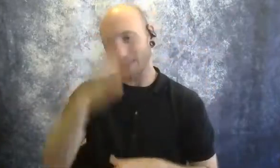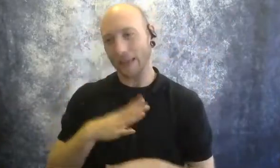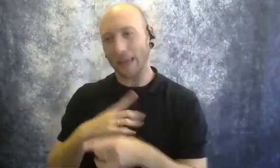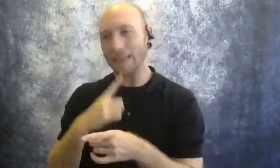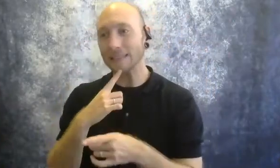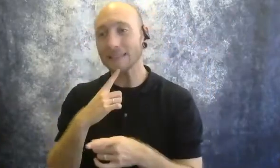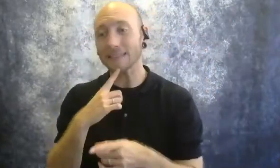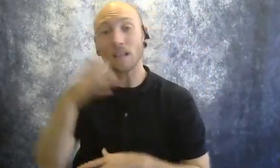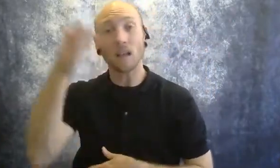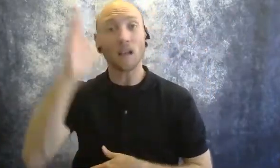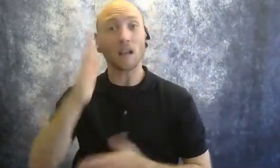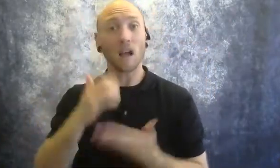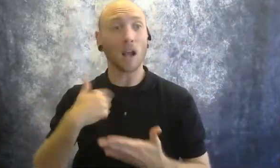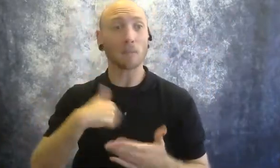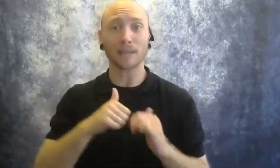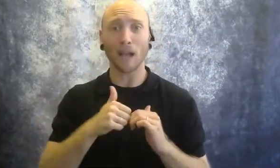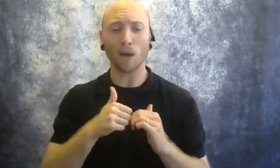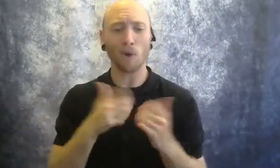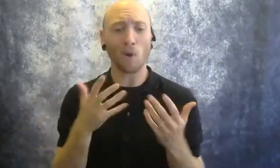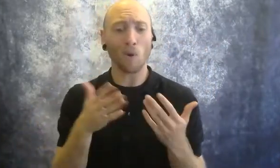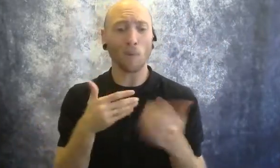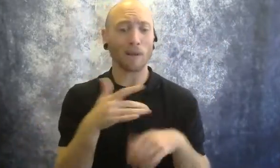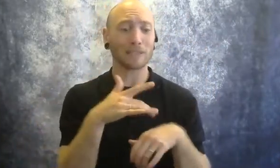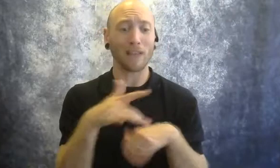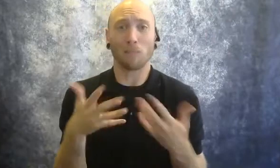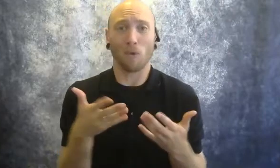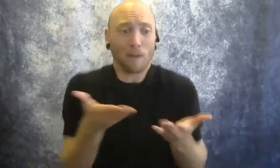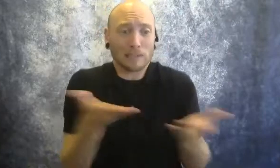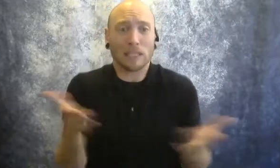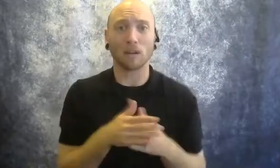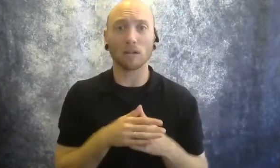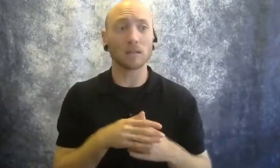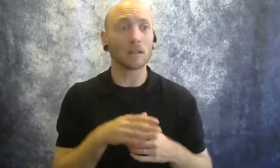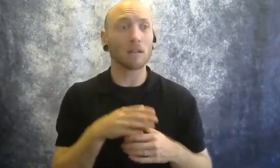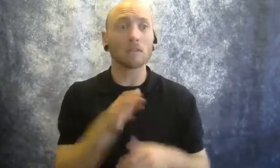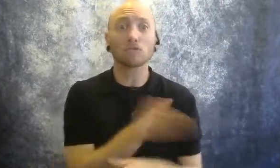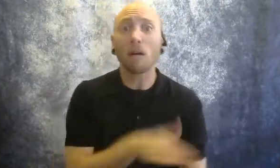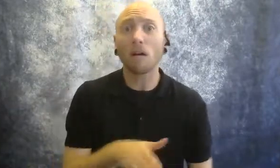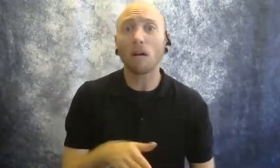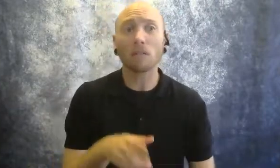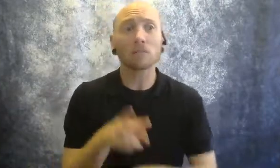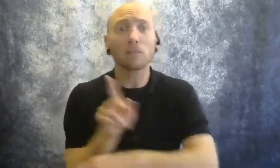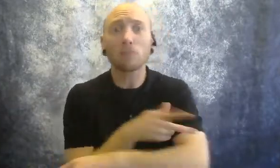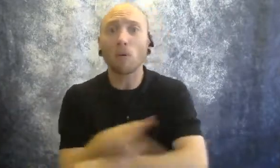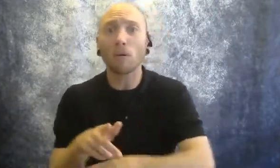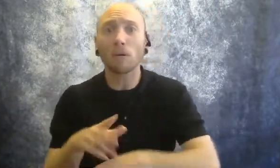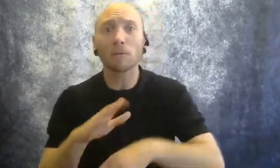guy in Colorado, also said, God uses whatever's at hand, Luther. He'll use the next poem, the next music, the